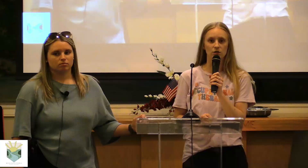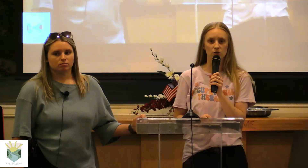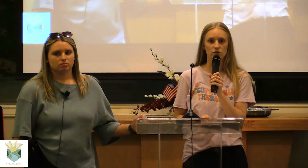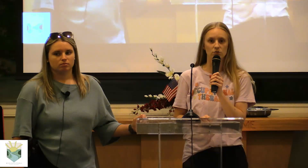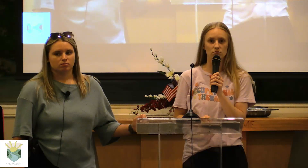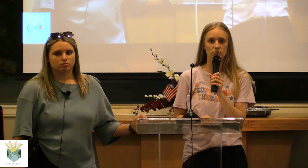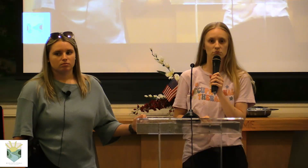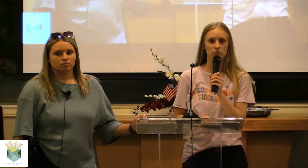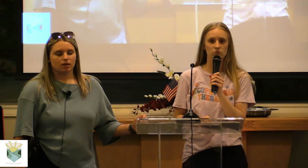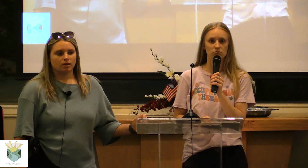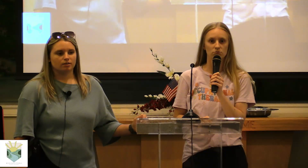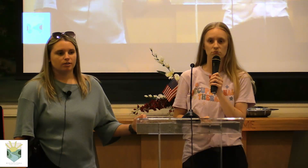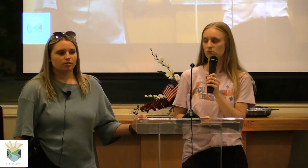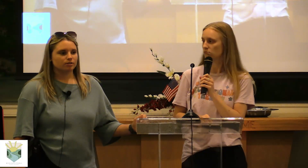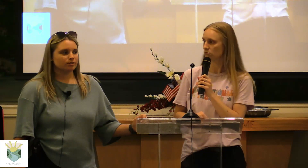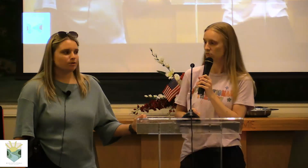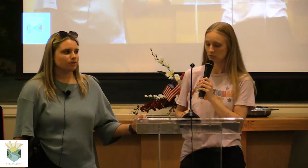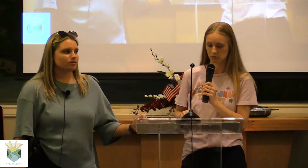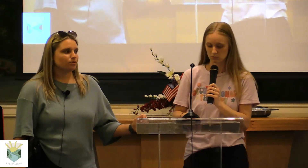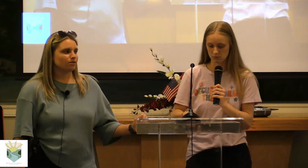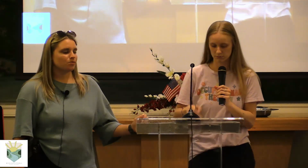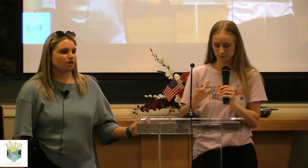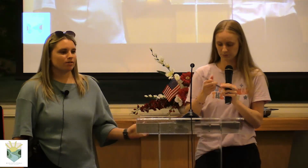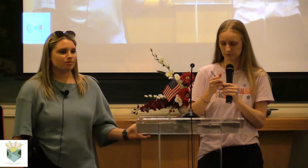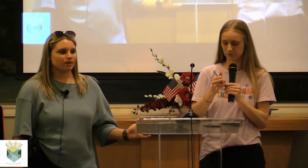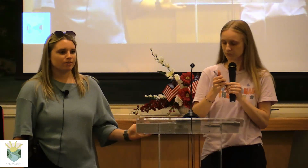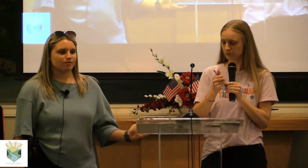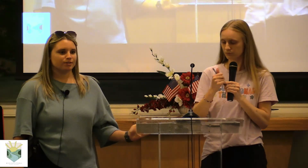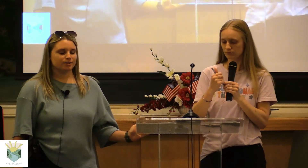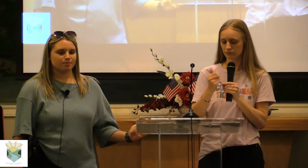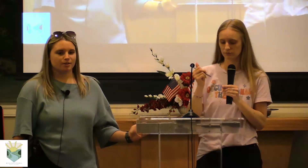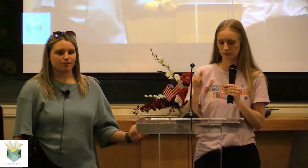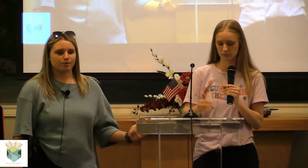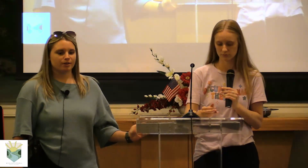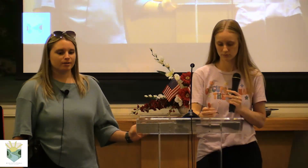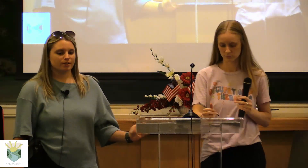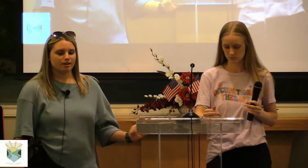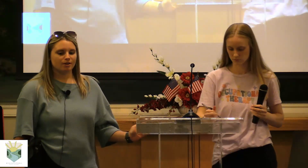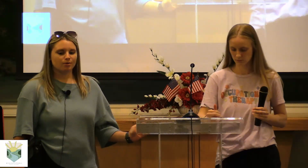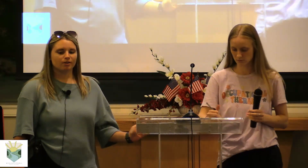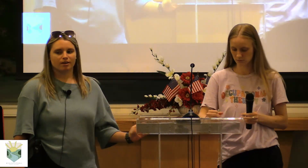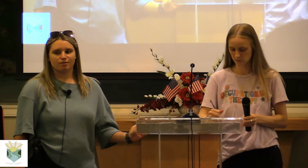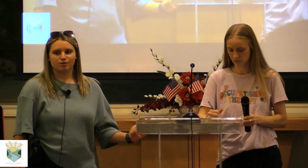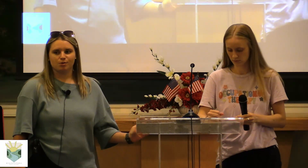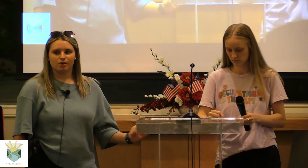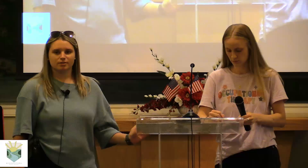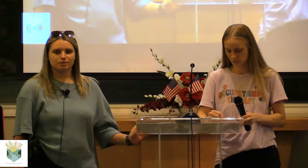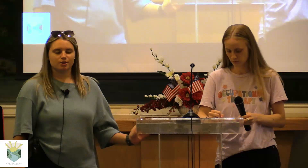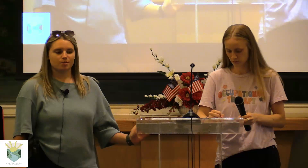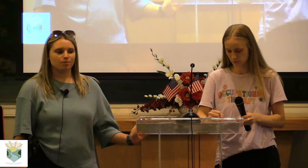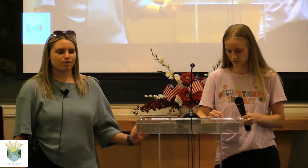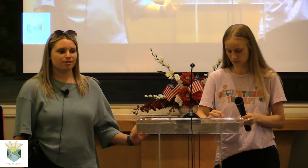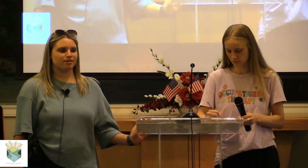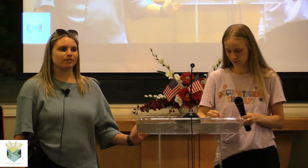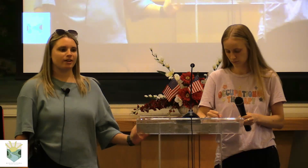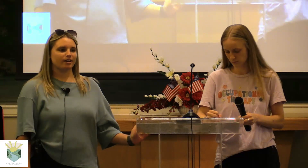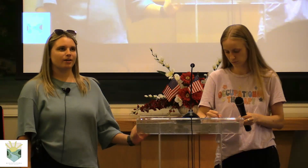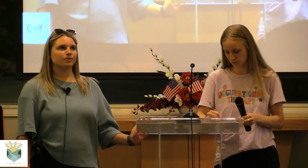YouTube. And y'all are totally more than welcome, like if there's something you're wanting to know or like a few words you come up with that you're like, hey, I wonder what